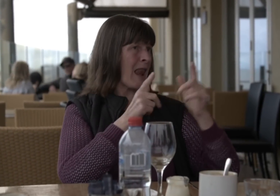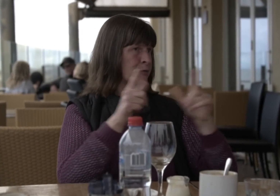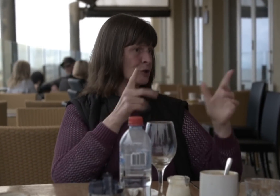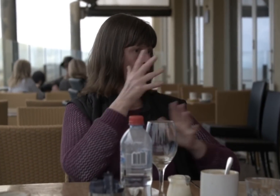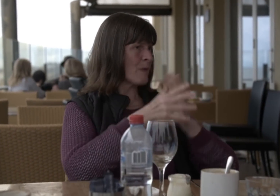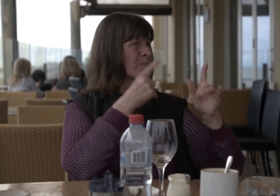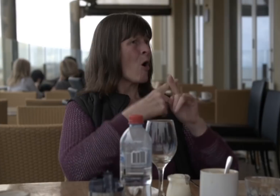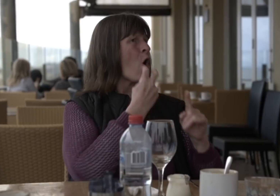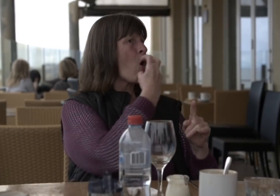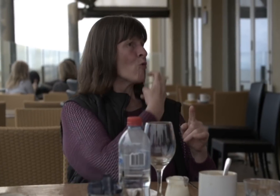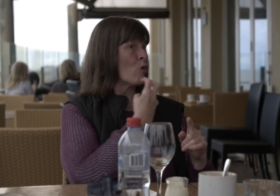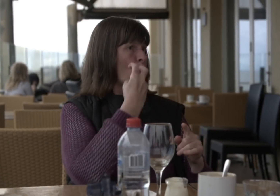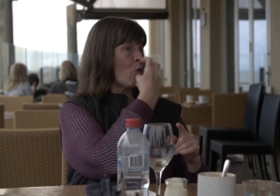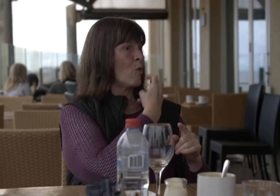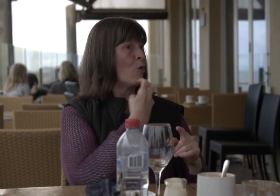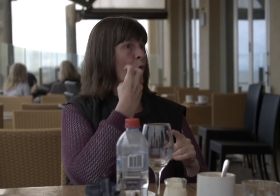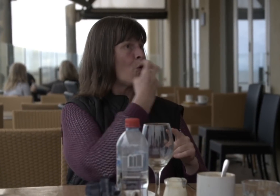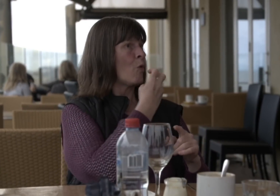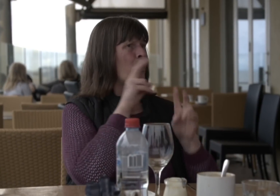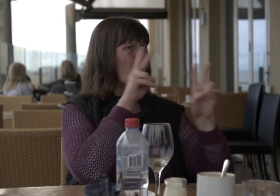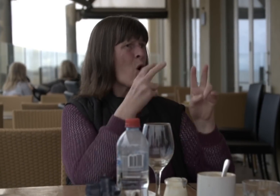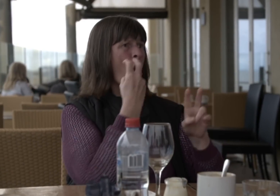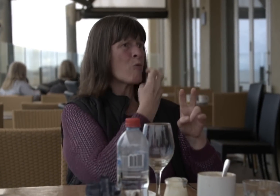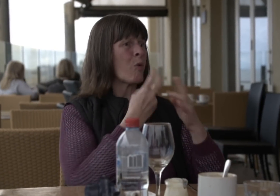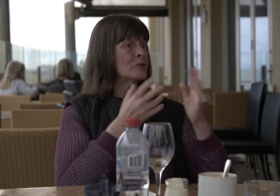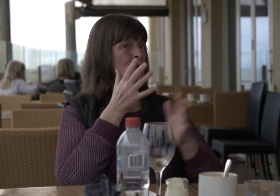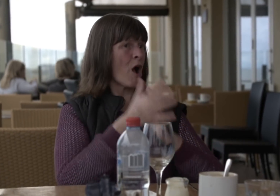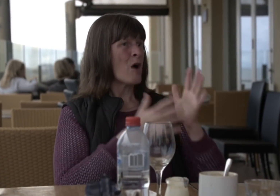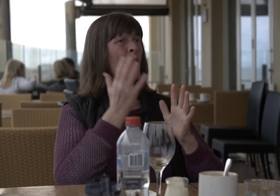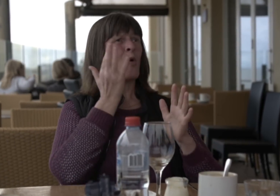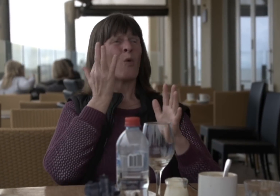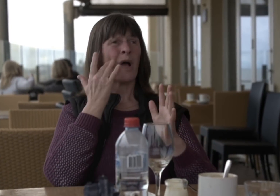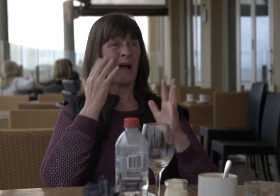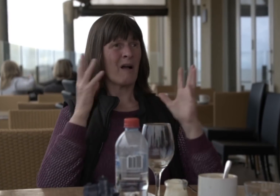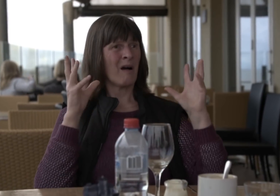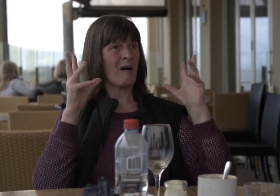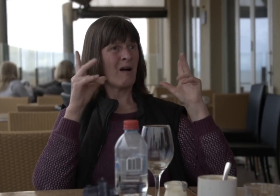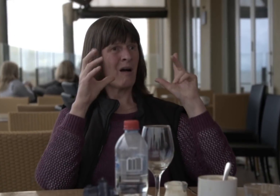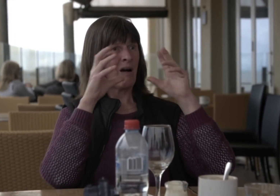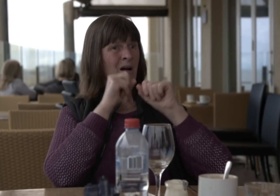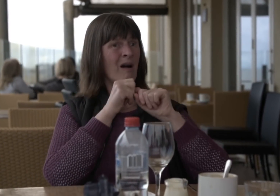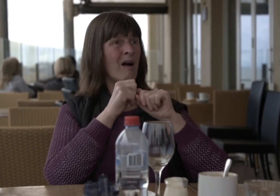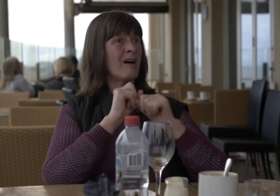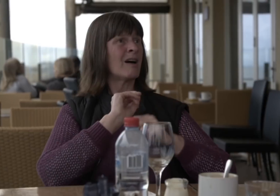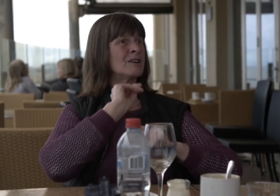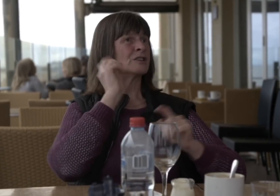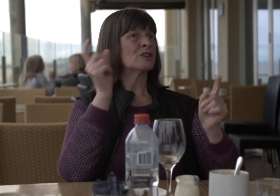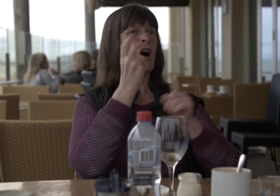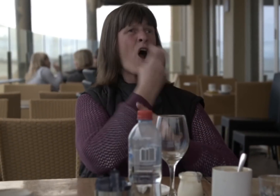with the 3 deaf of us in the family, we were quite oral with signing, but when we lost our sight,